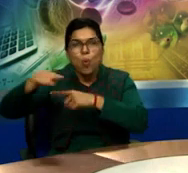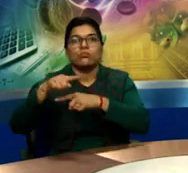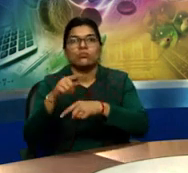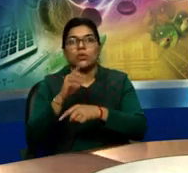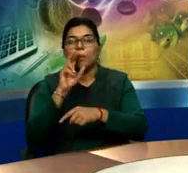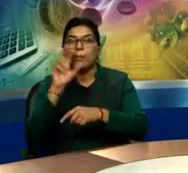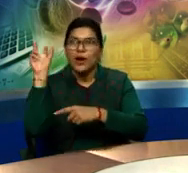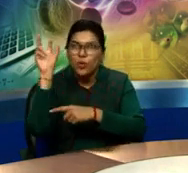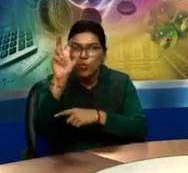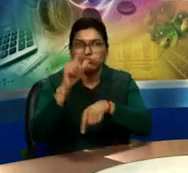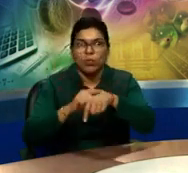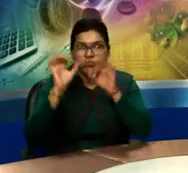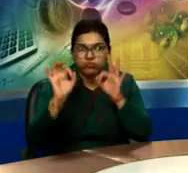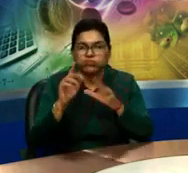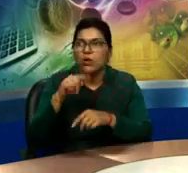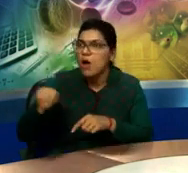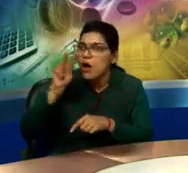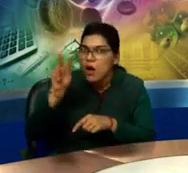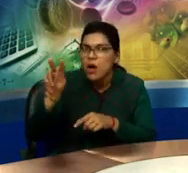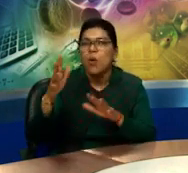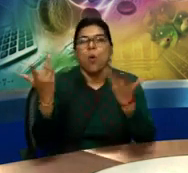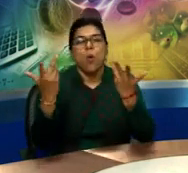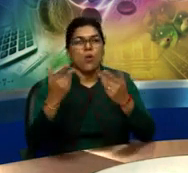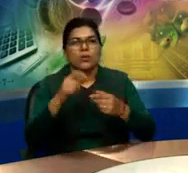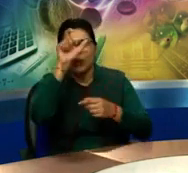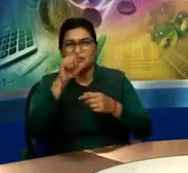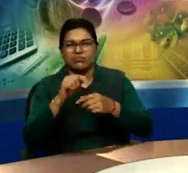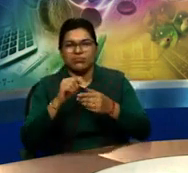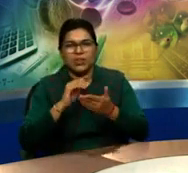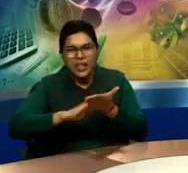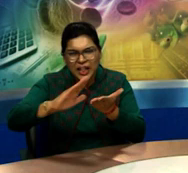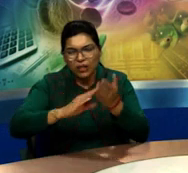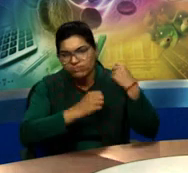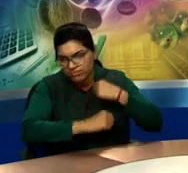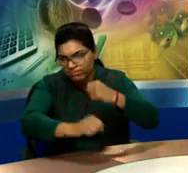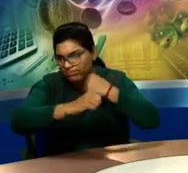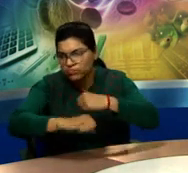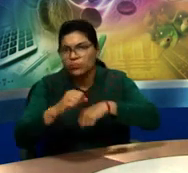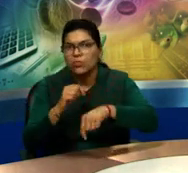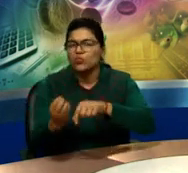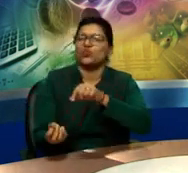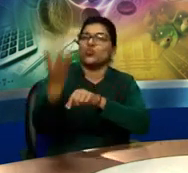in learning environment will help the learners to develop ethical habits